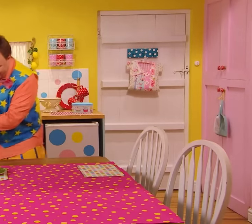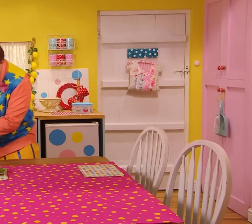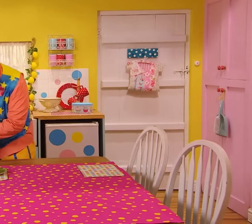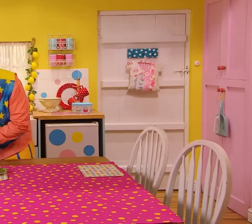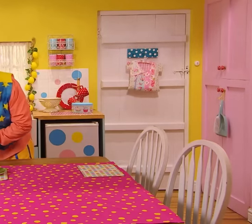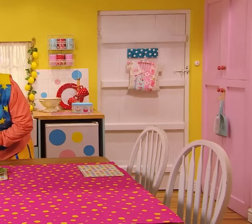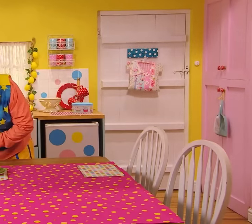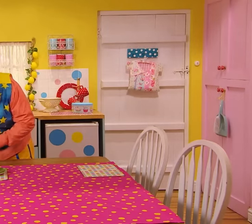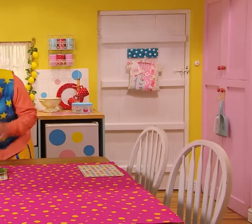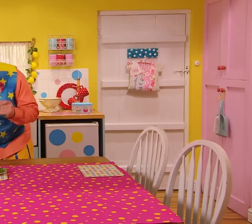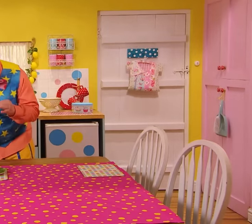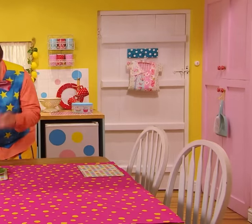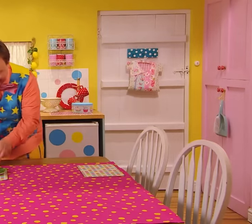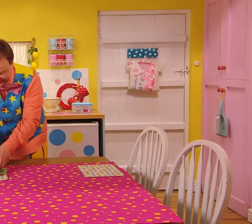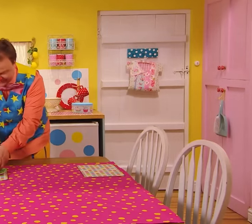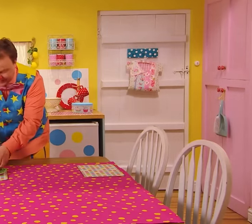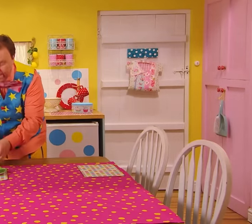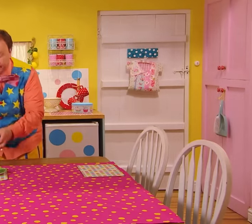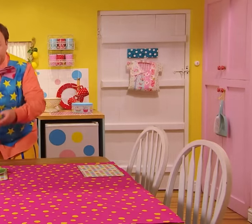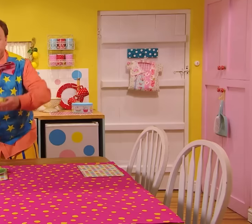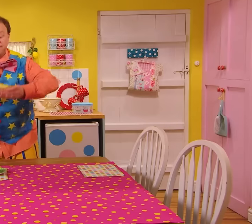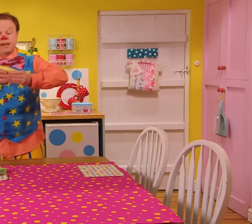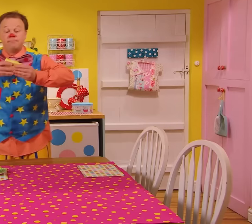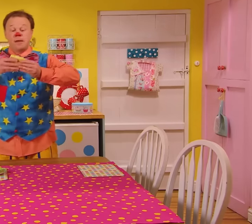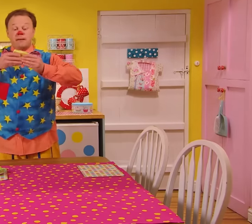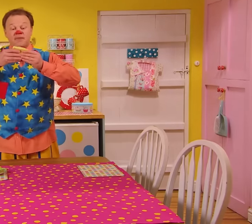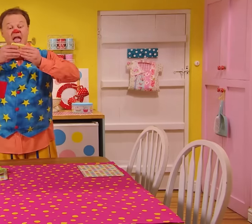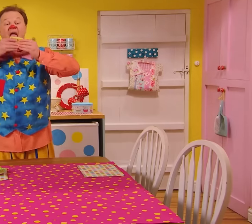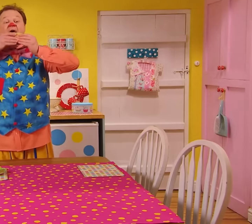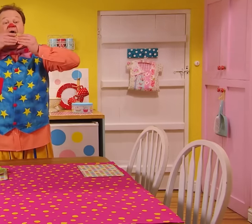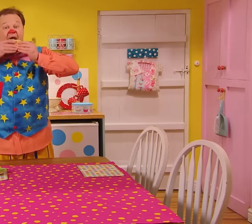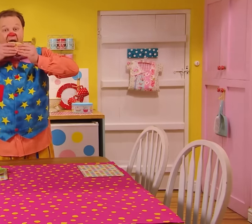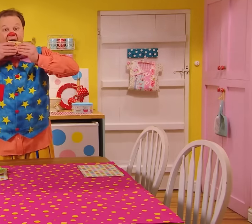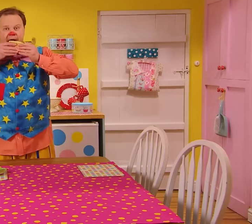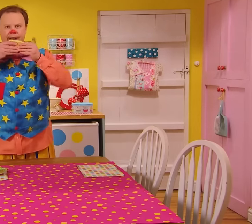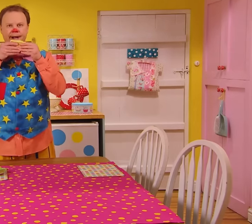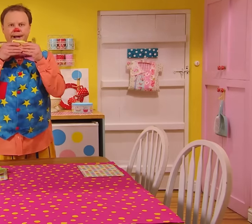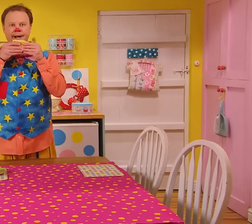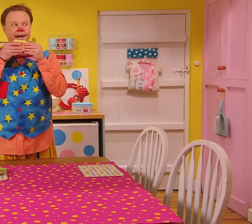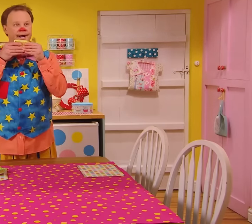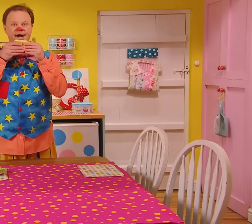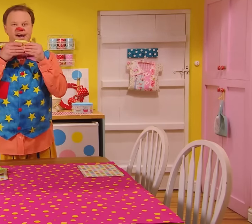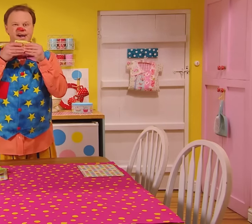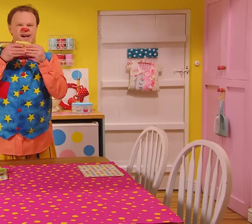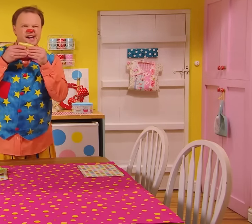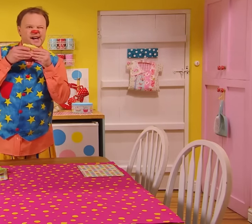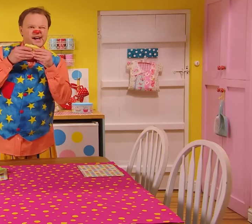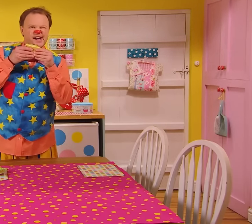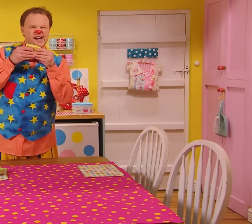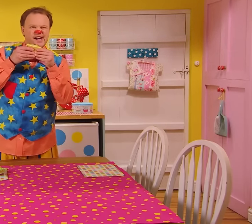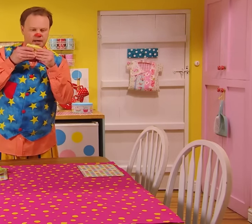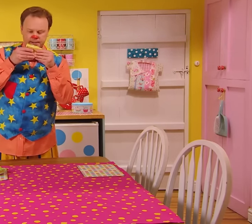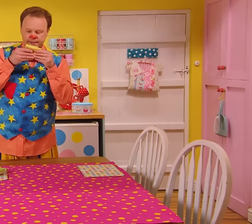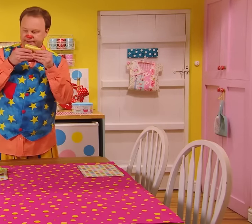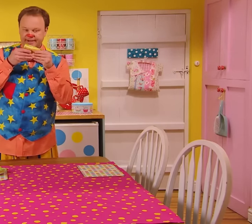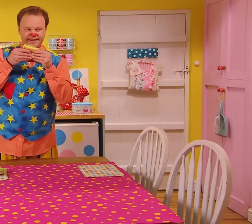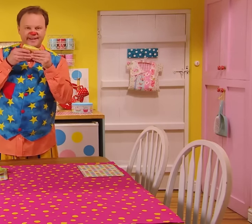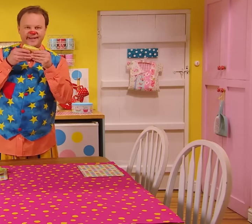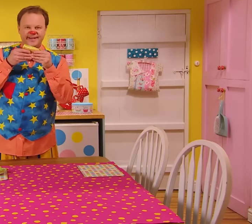Look, the puppy. Oh, delicious. Mr. Tumble, aren't you supposed to be looking for